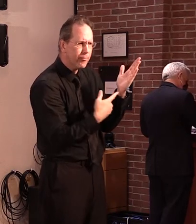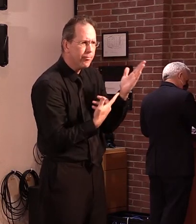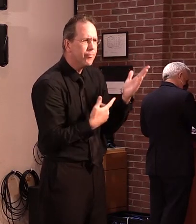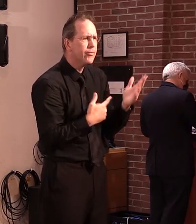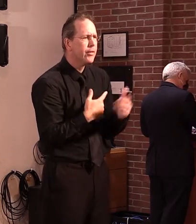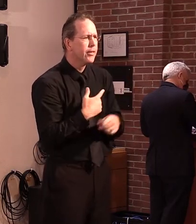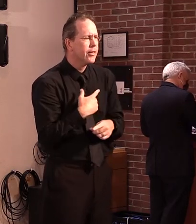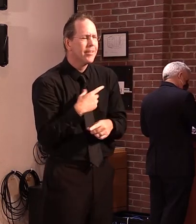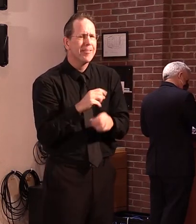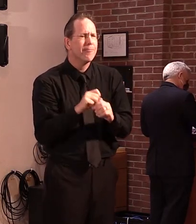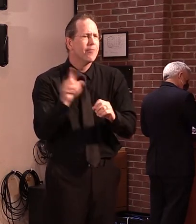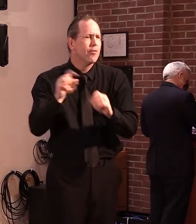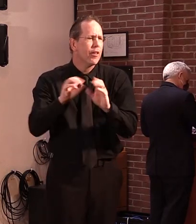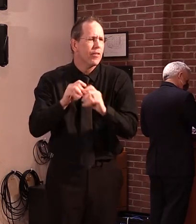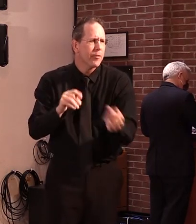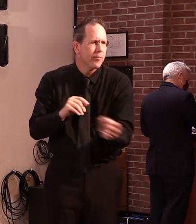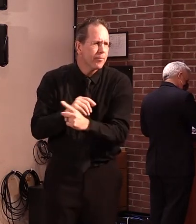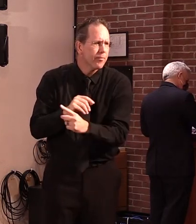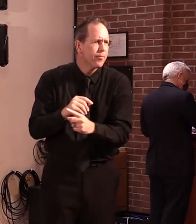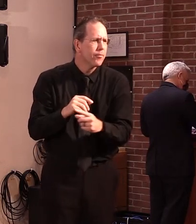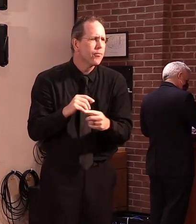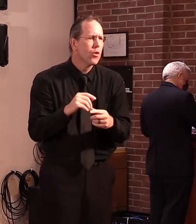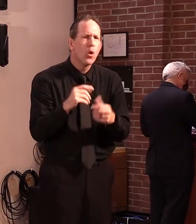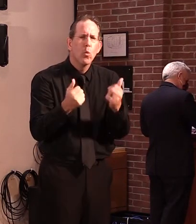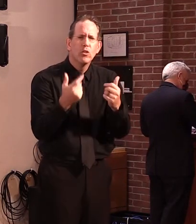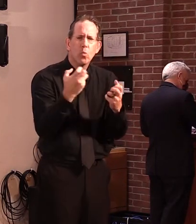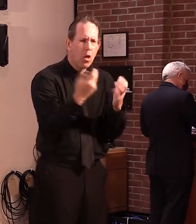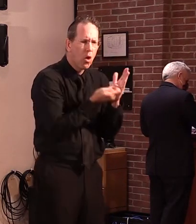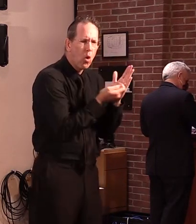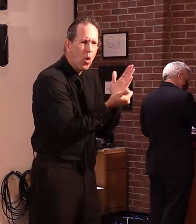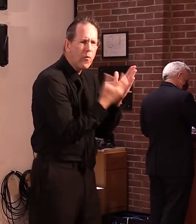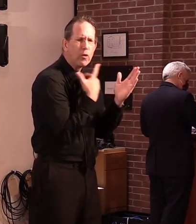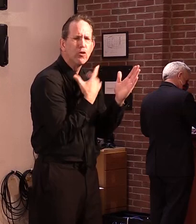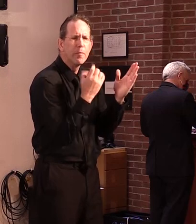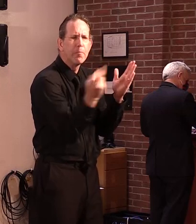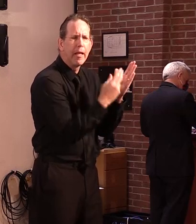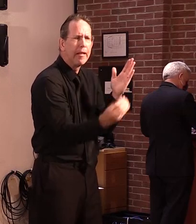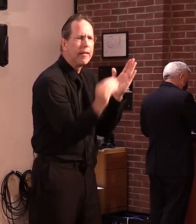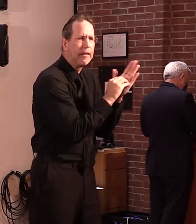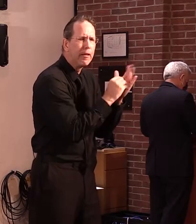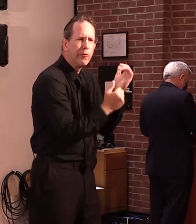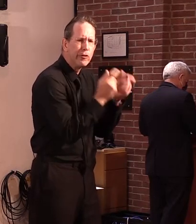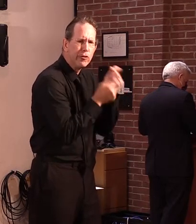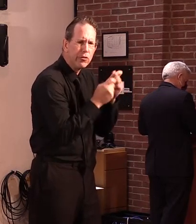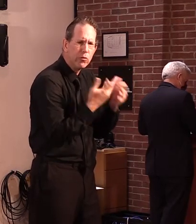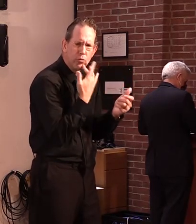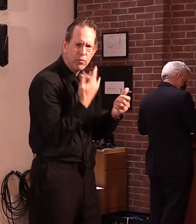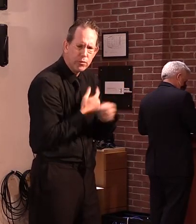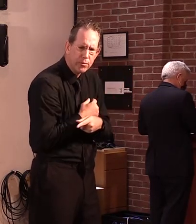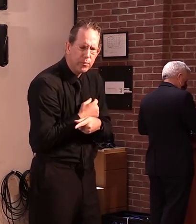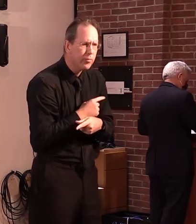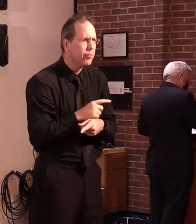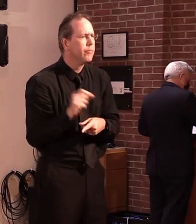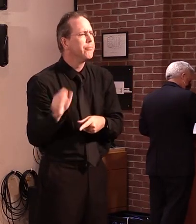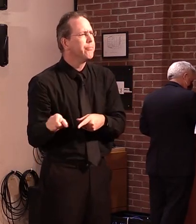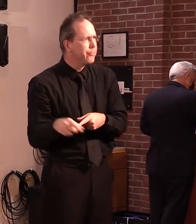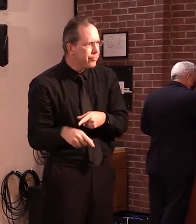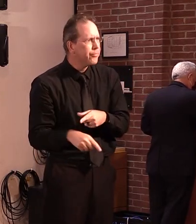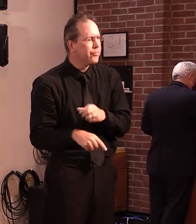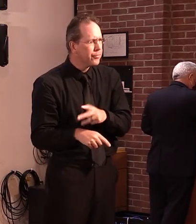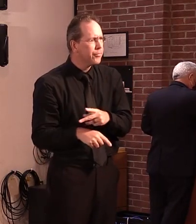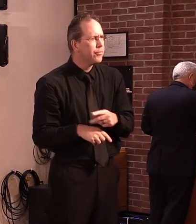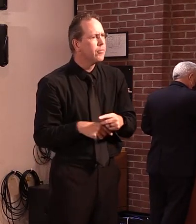looking at? Sure. So the draft that the Senate is looking at includes provisions related to